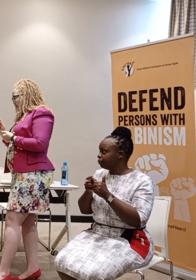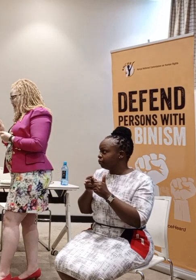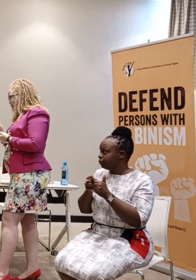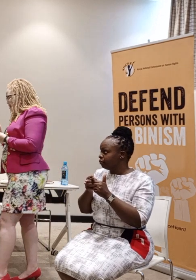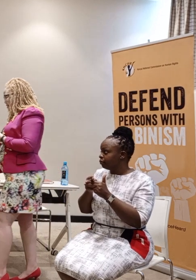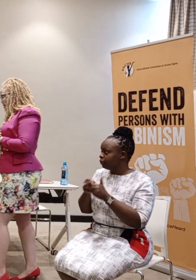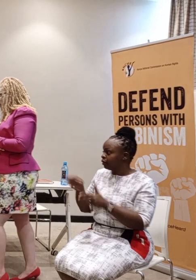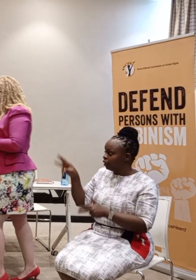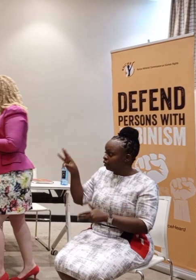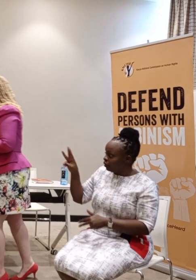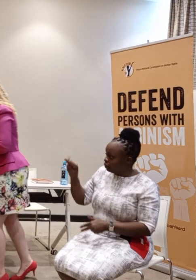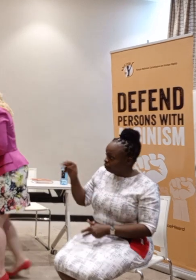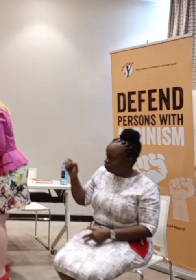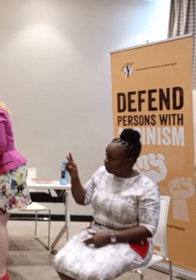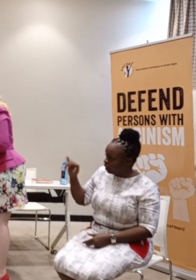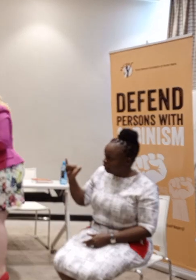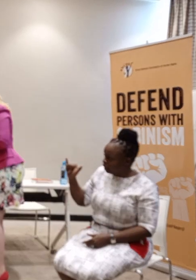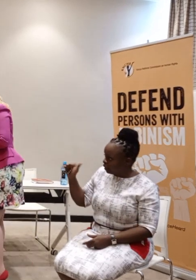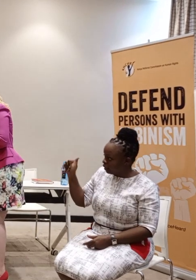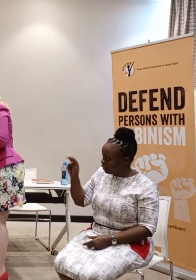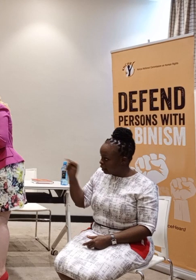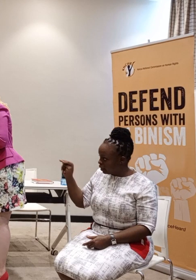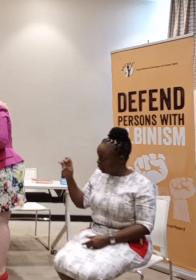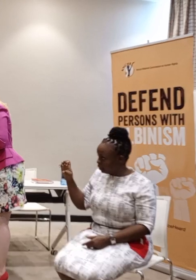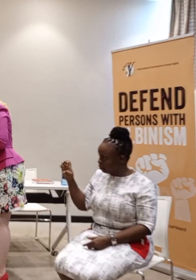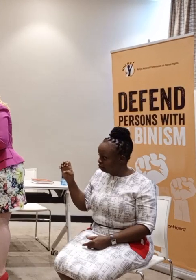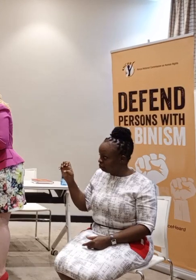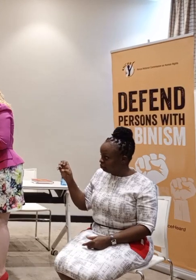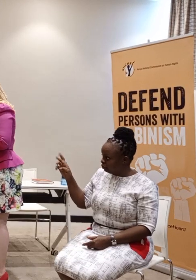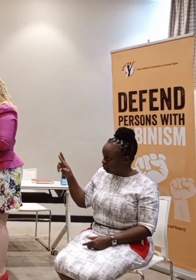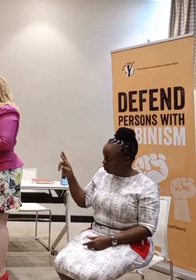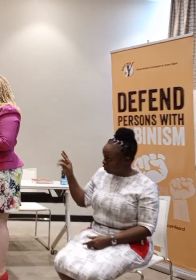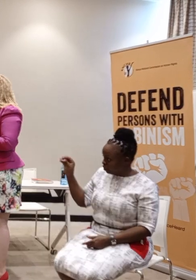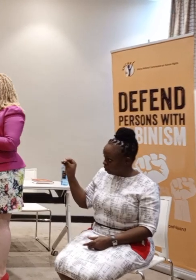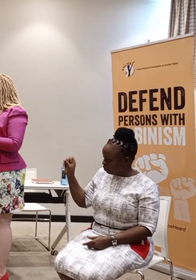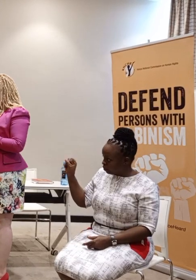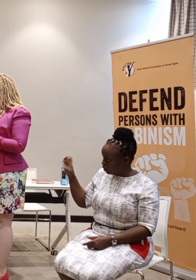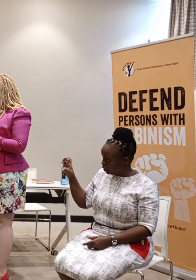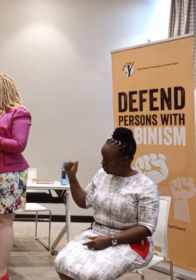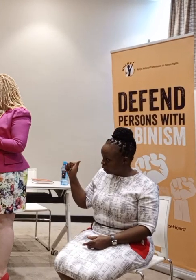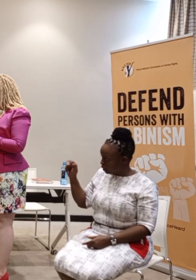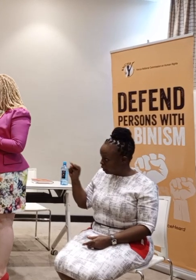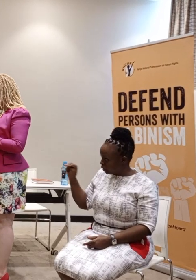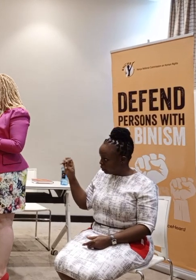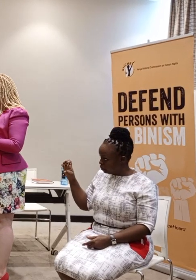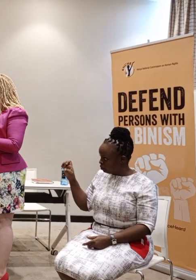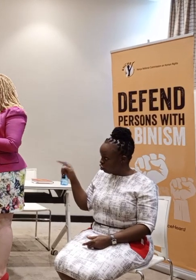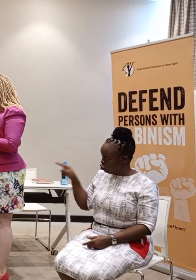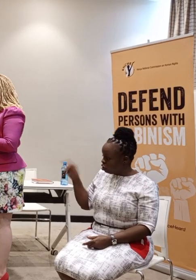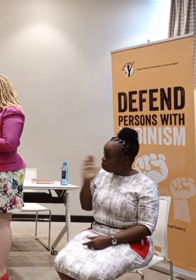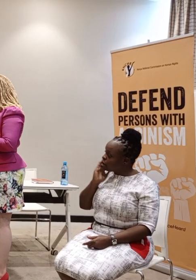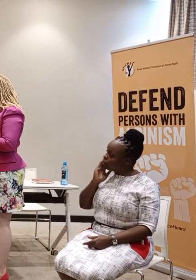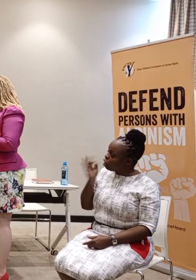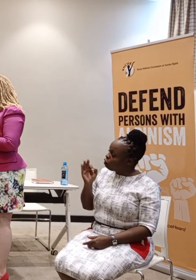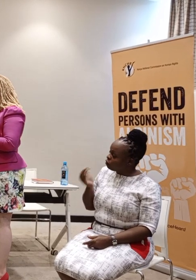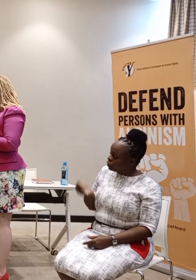Marianne, Roseanne, how are you? You are the mother of a child with